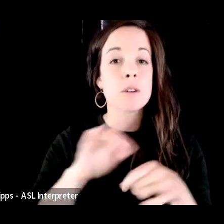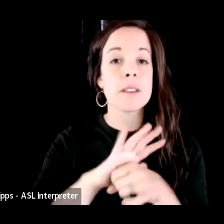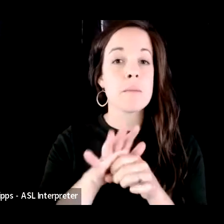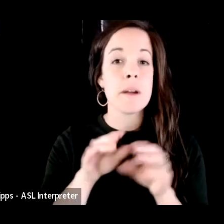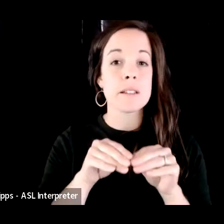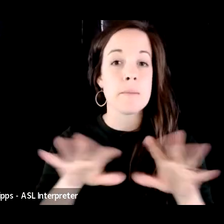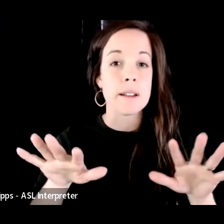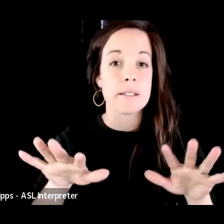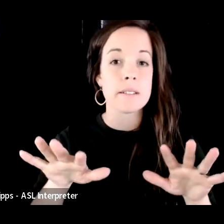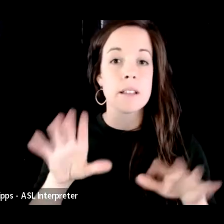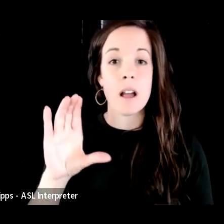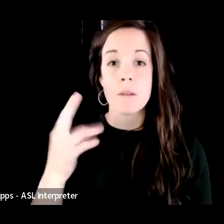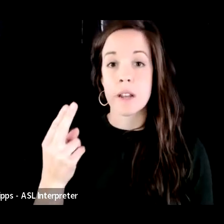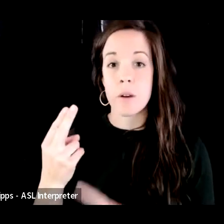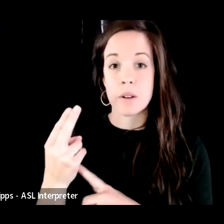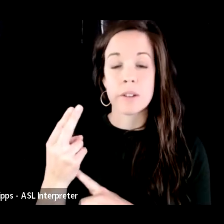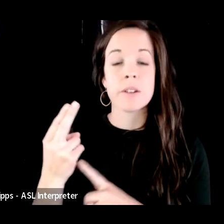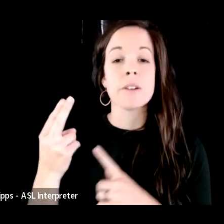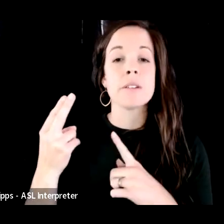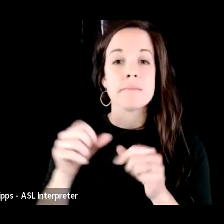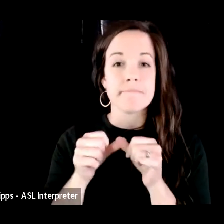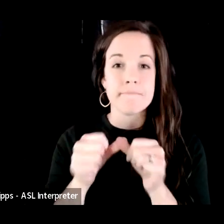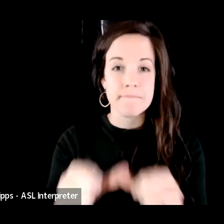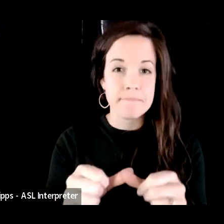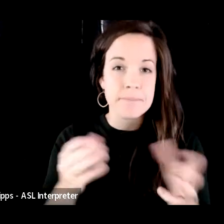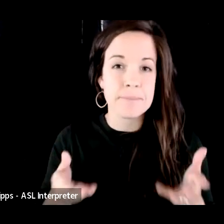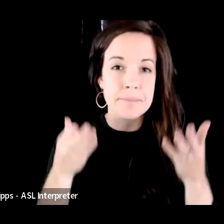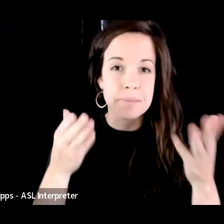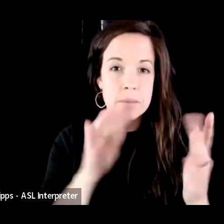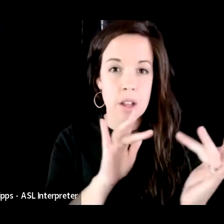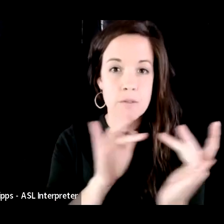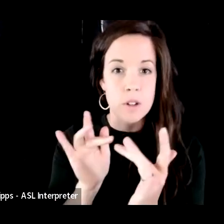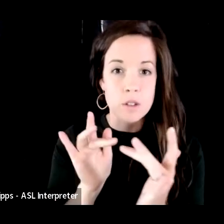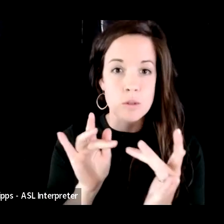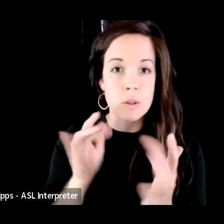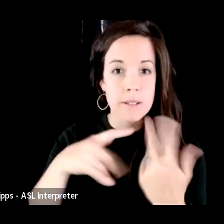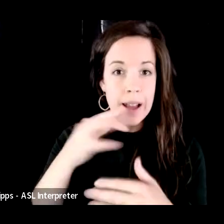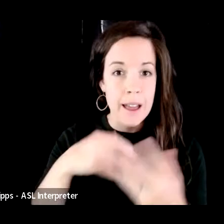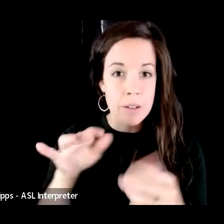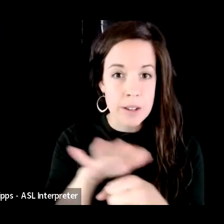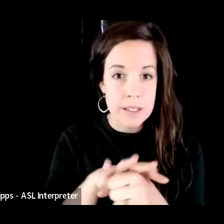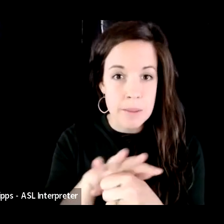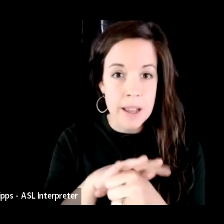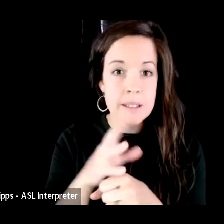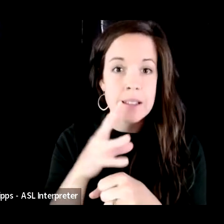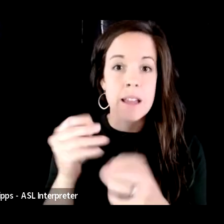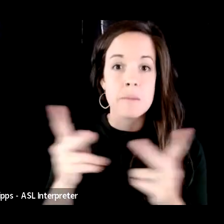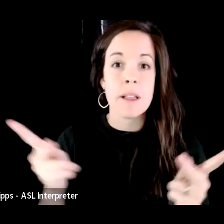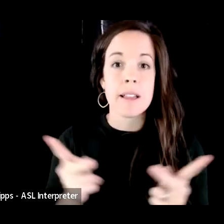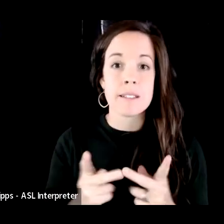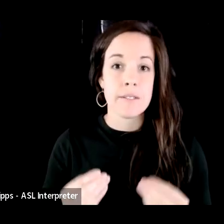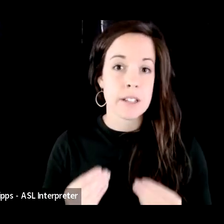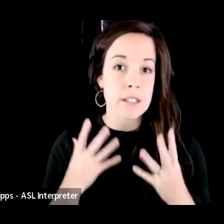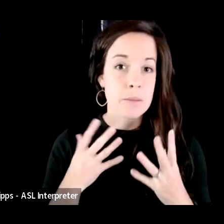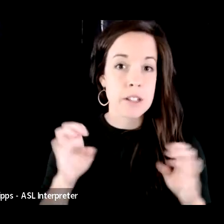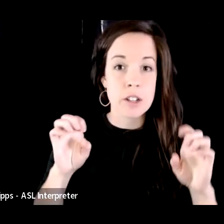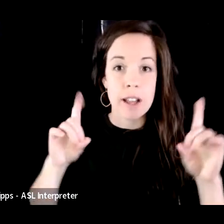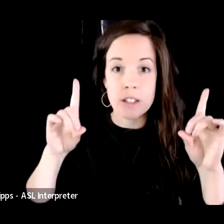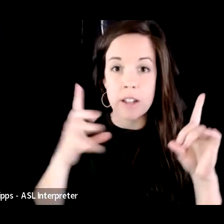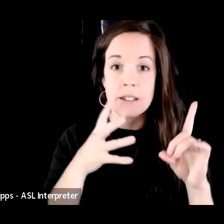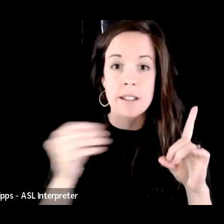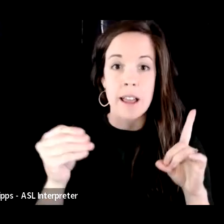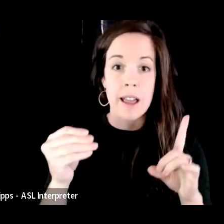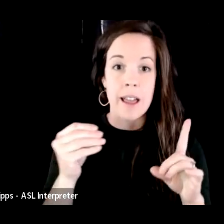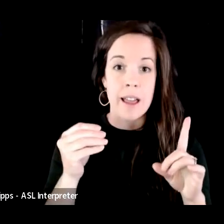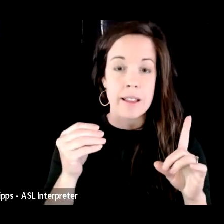Common Hour has continued to provide a virtual gathering space and a source of inspiration, education, and